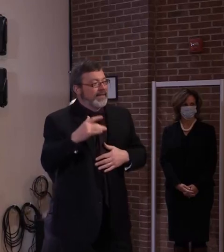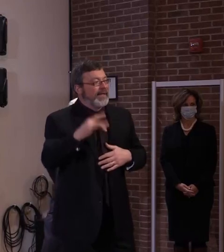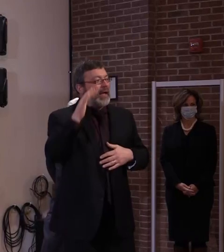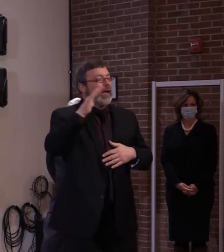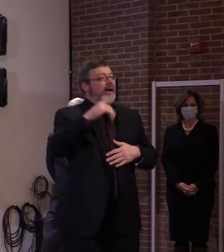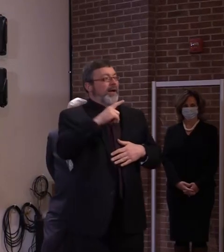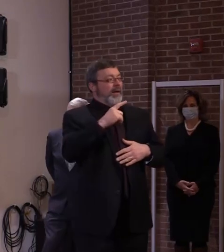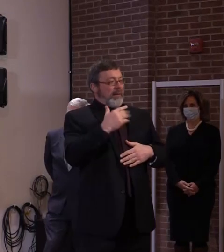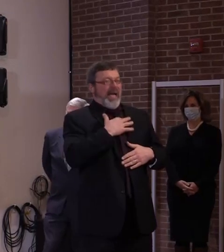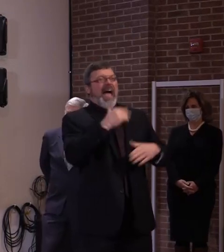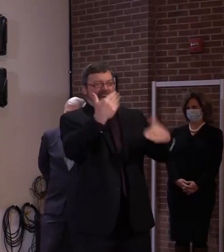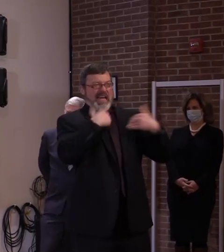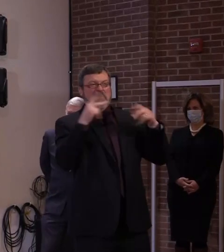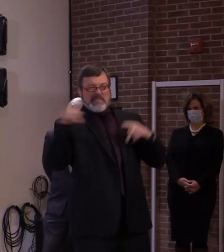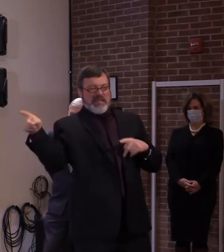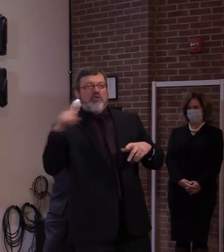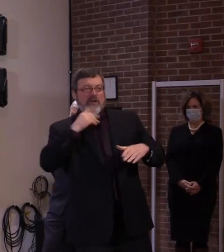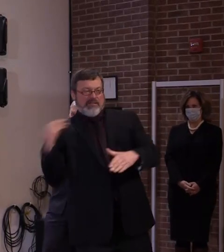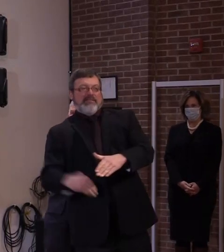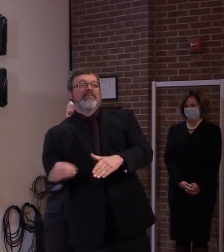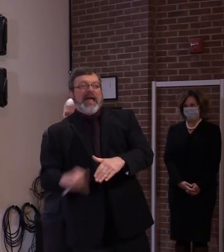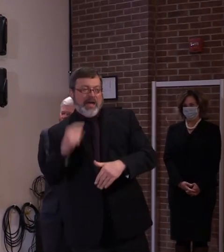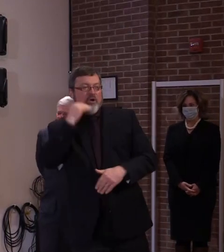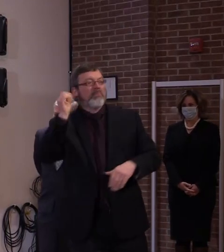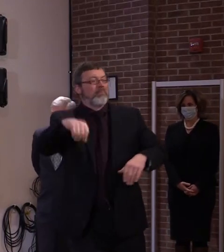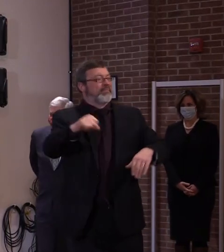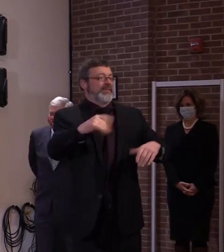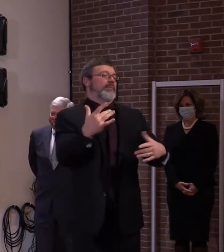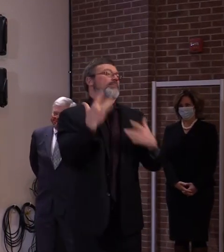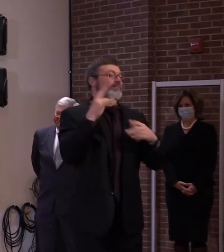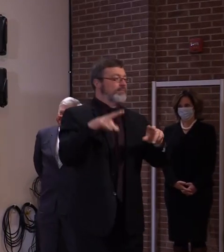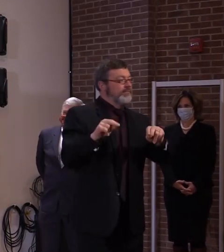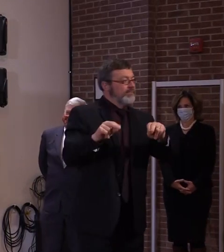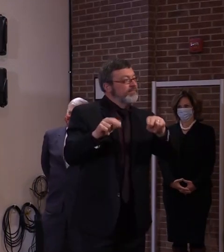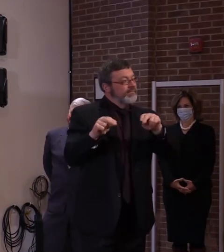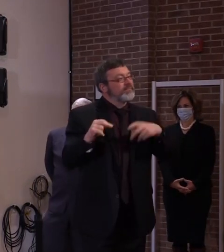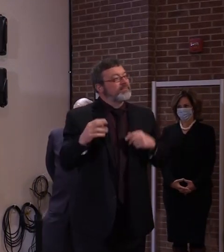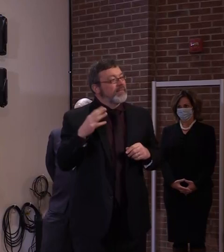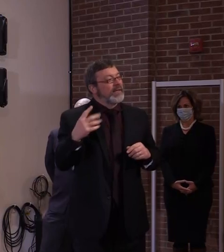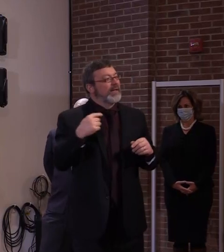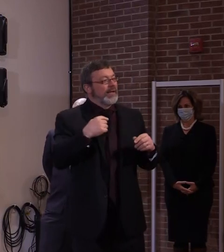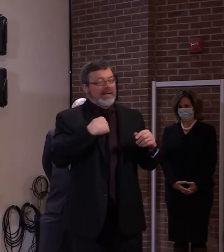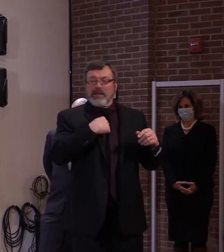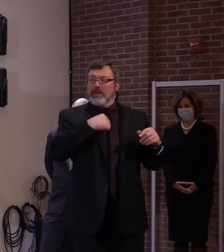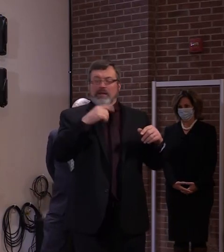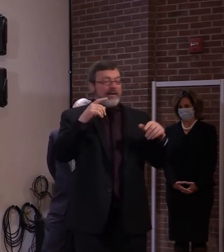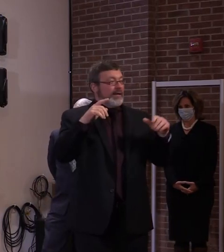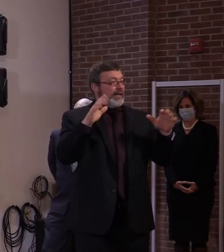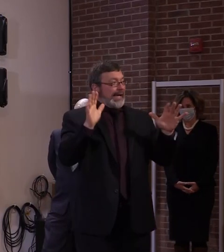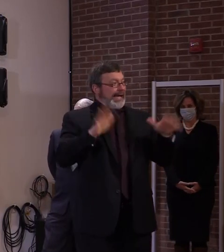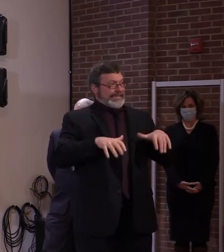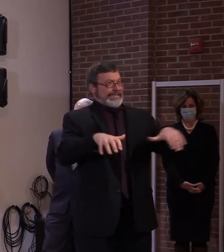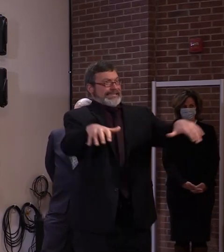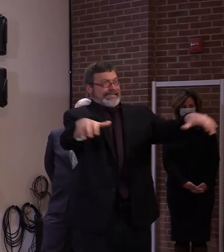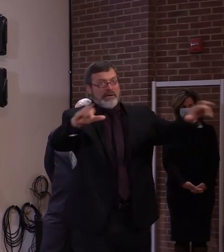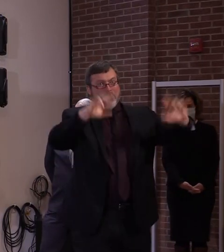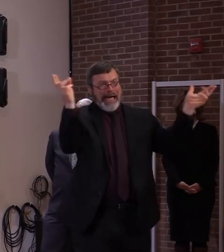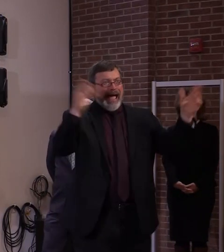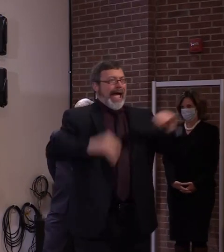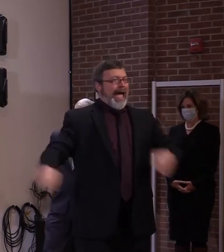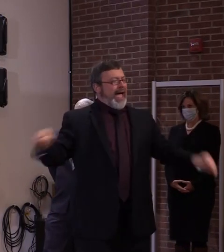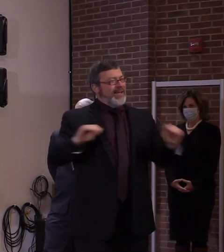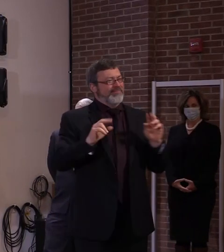effective that it created a little run on the pharmacies. The reality